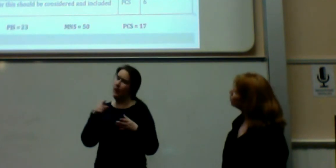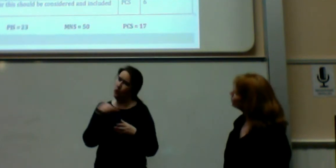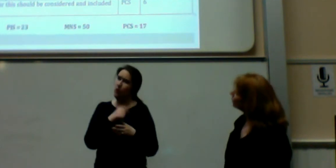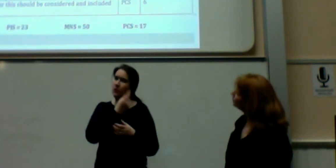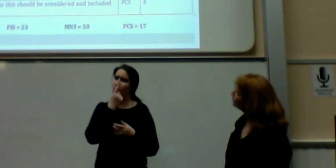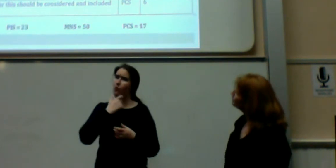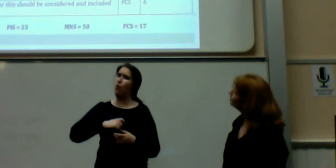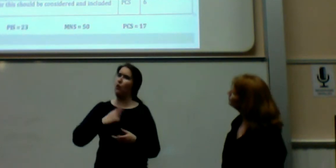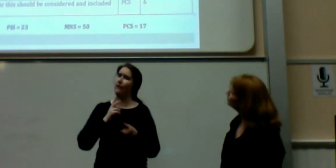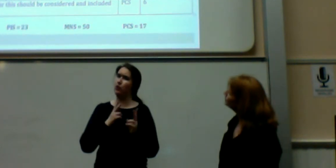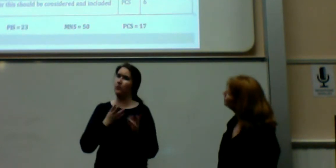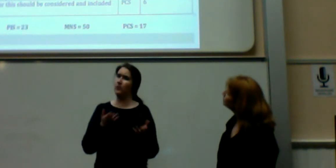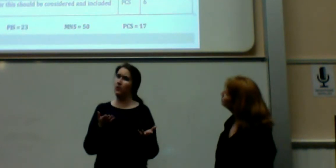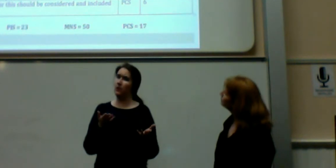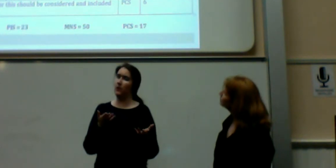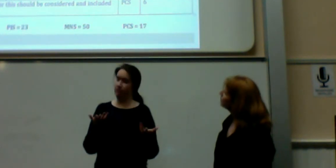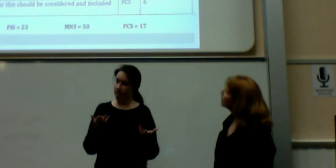ethics of the interpreter.